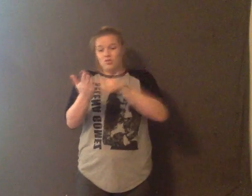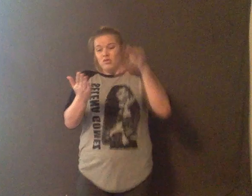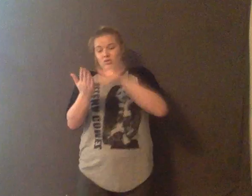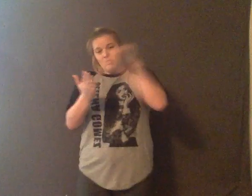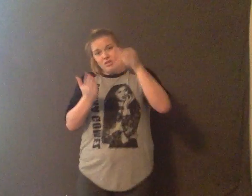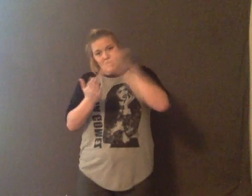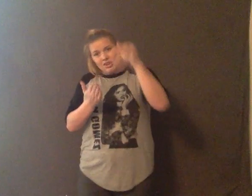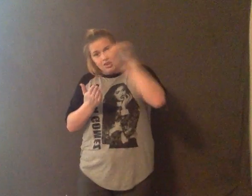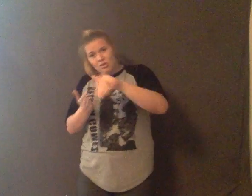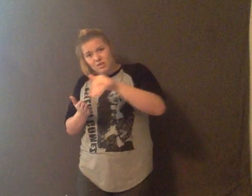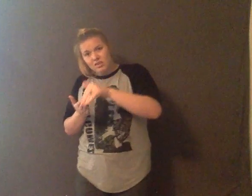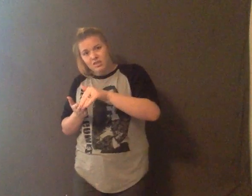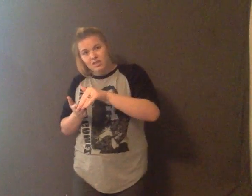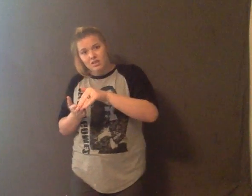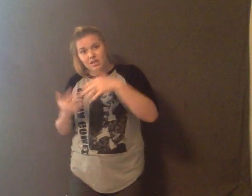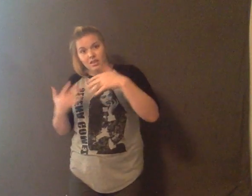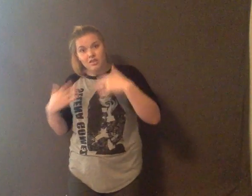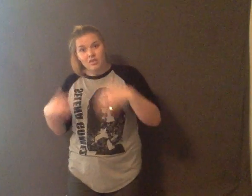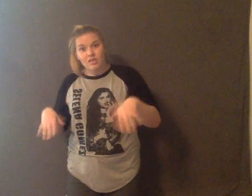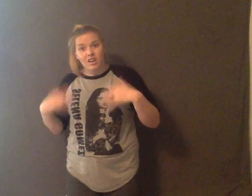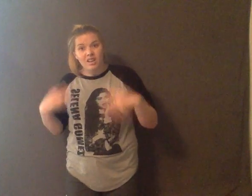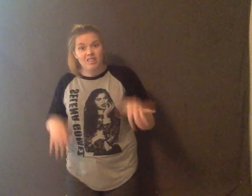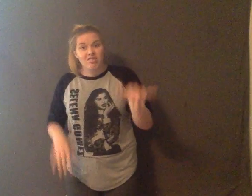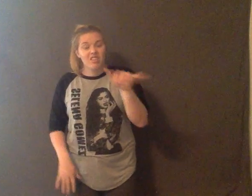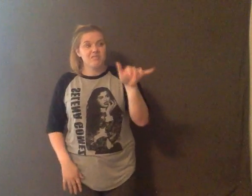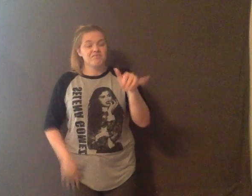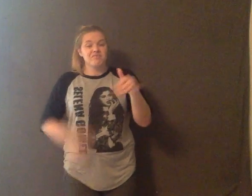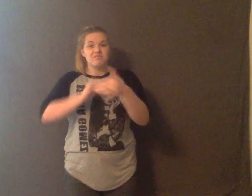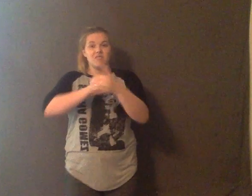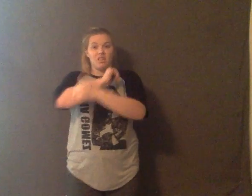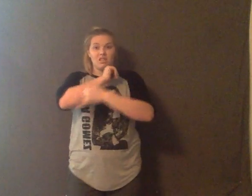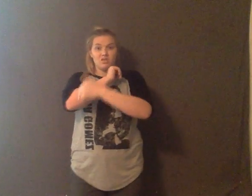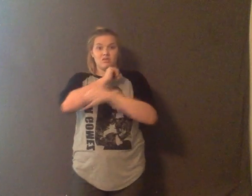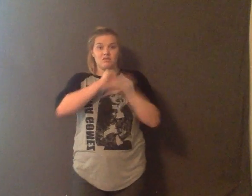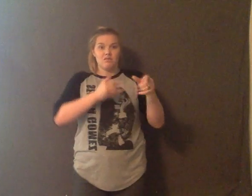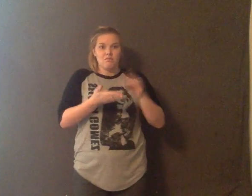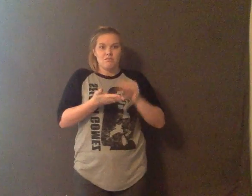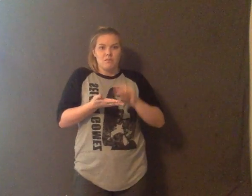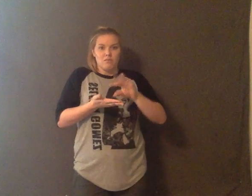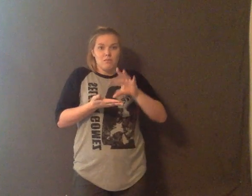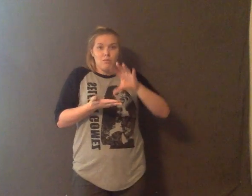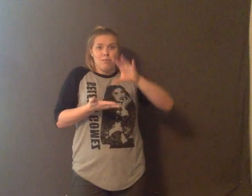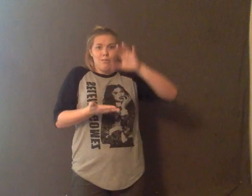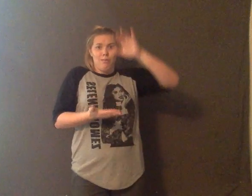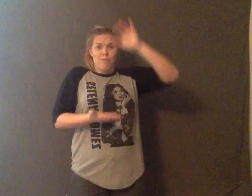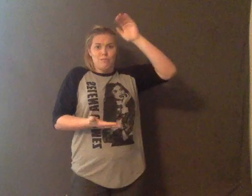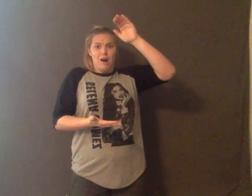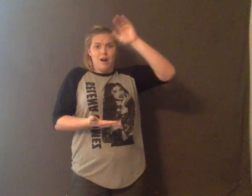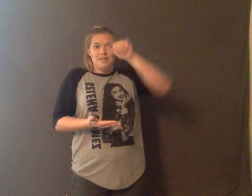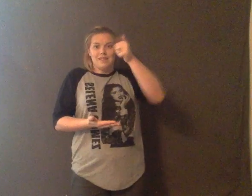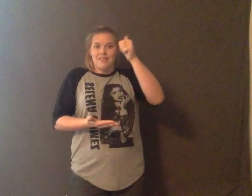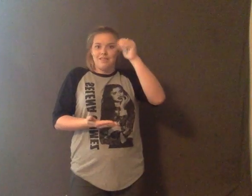equivalent of the 10th richest country in the world. I went back and dug deeper into the health organization's funding, and there it was